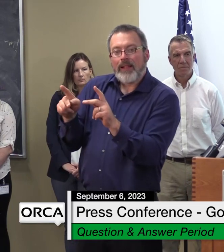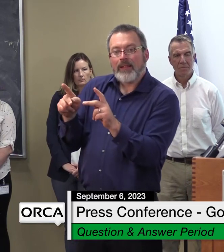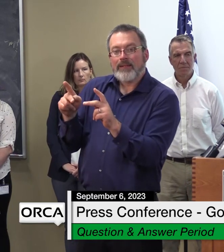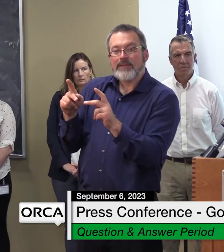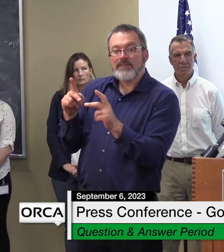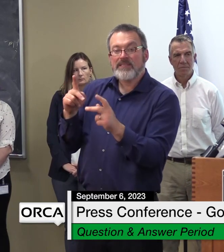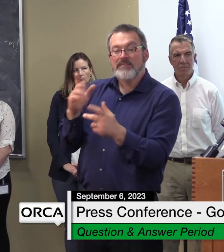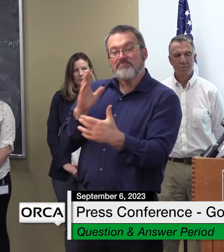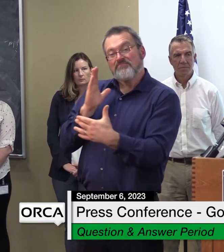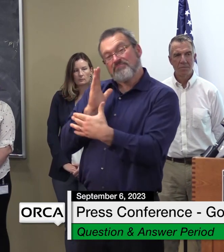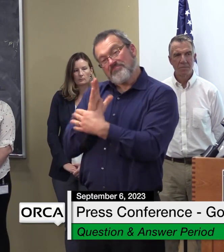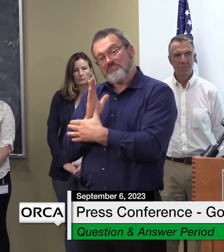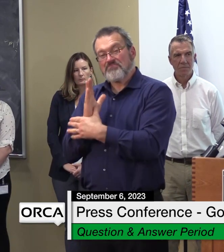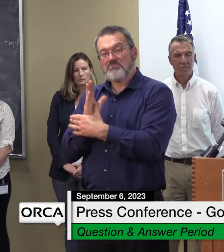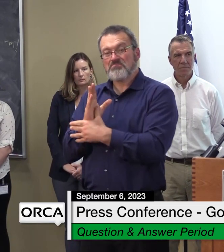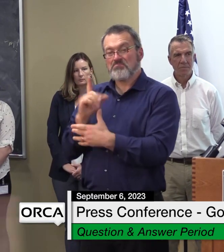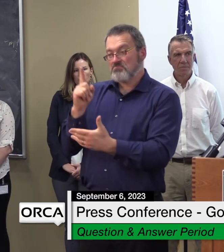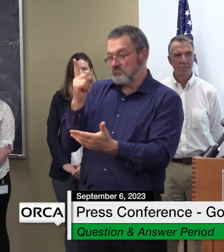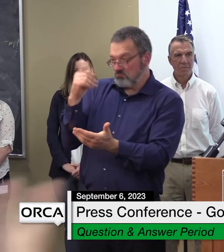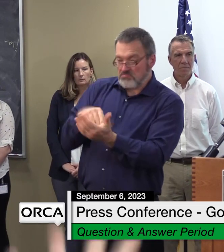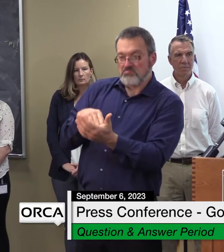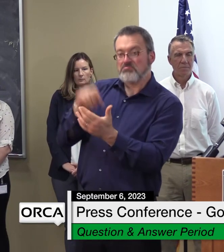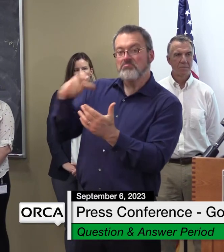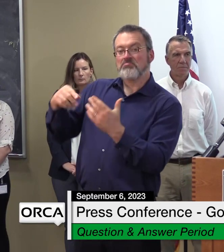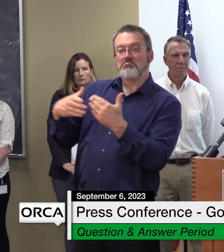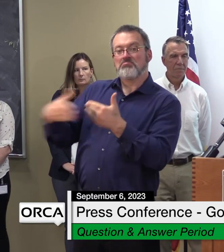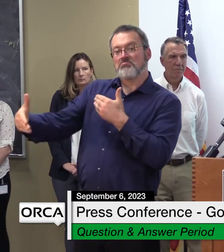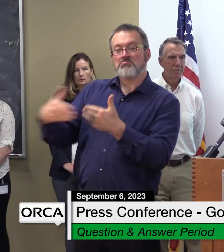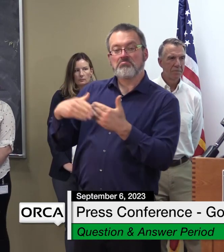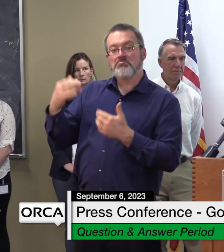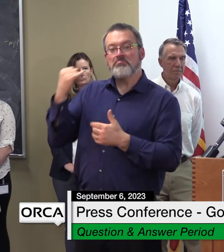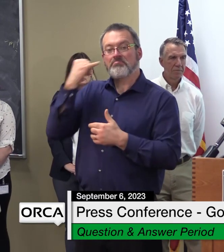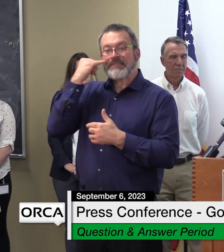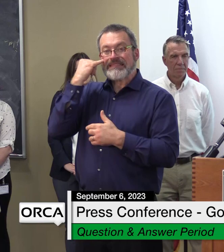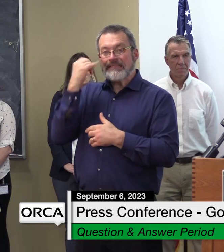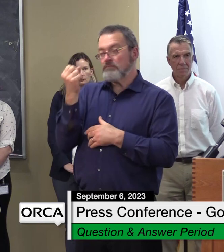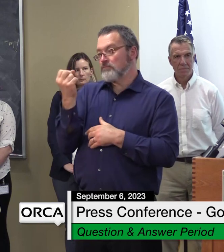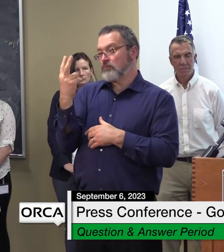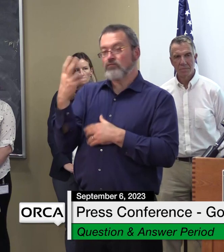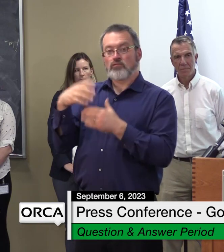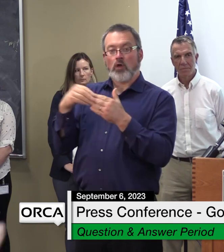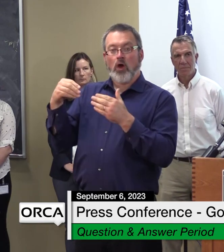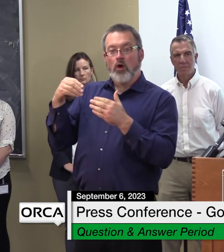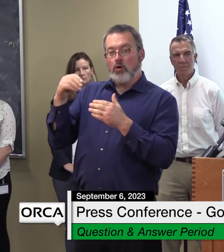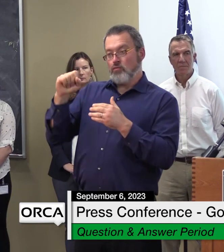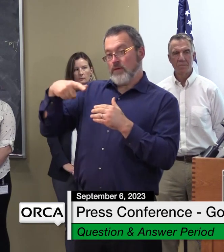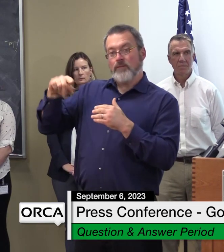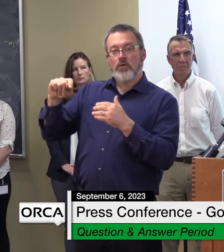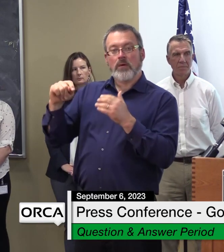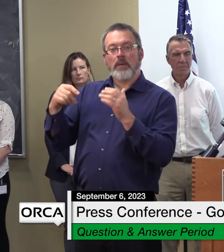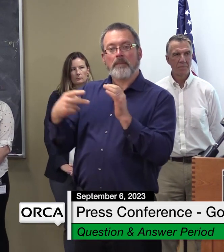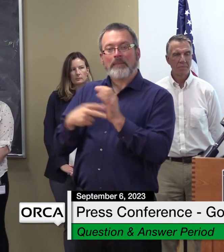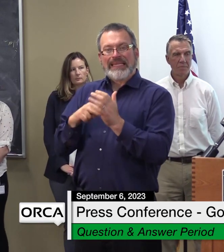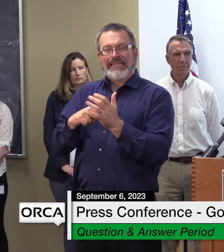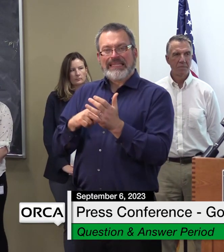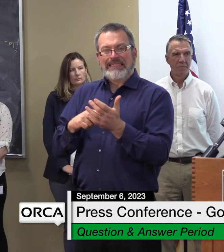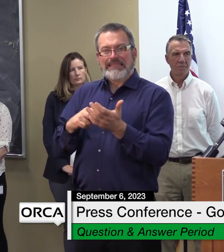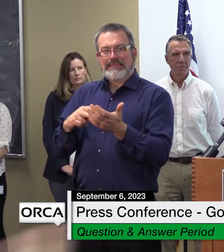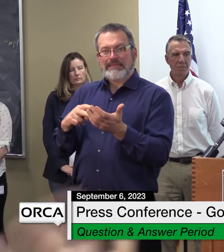feet. And so if you go $12 per square foot, it doesn't take a lot to fully damage them,